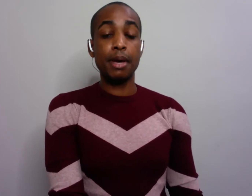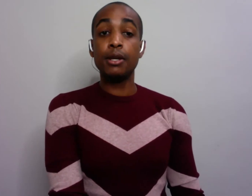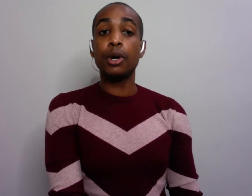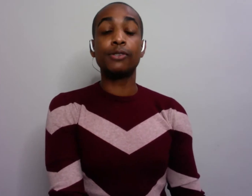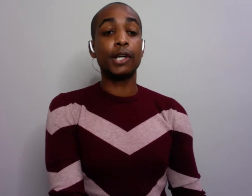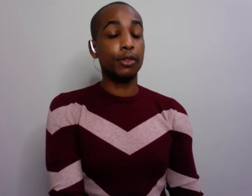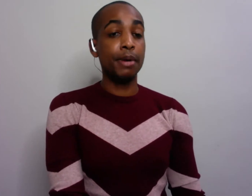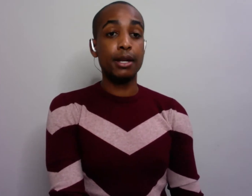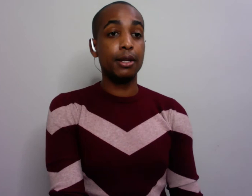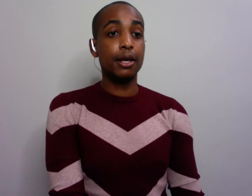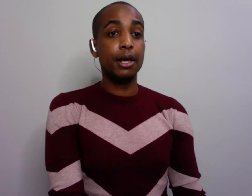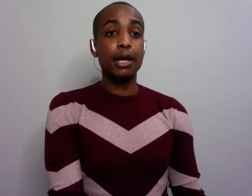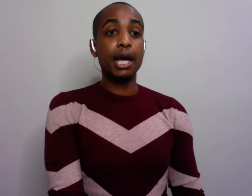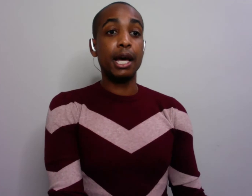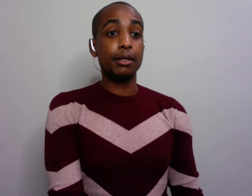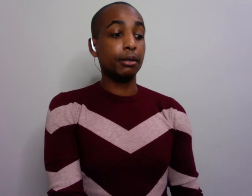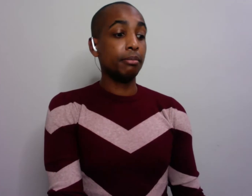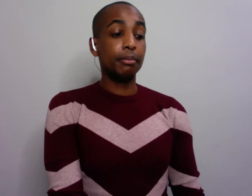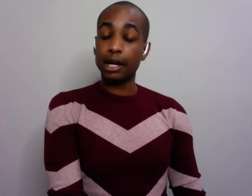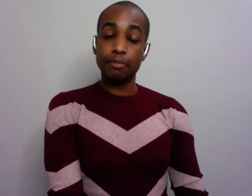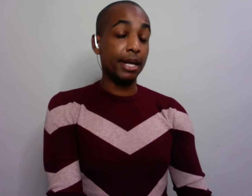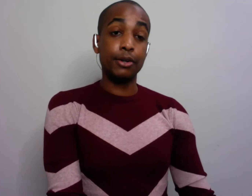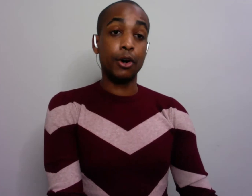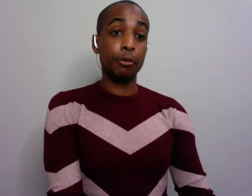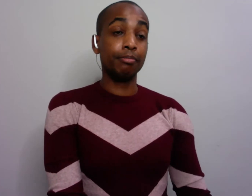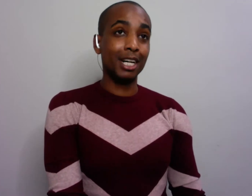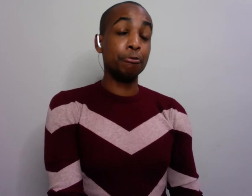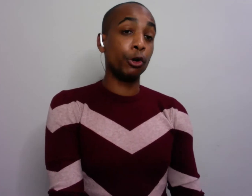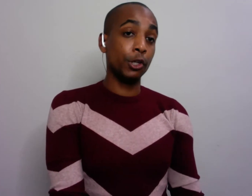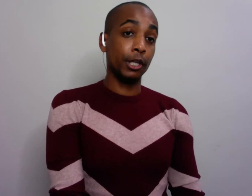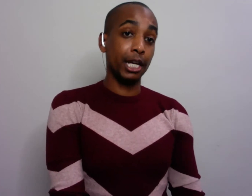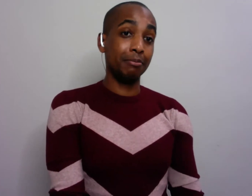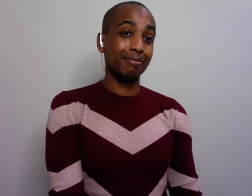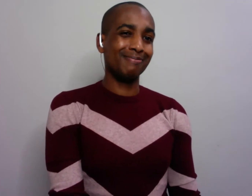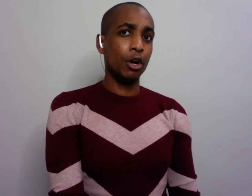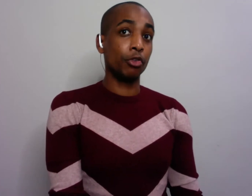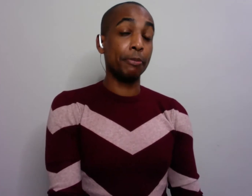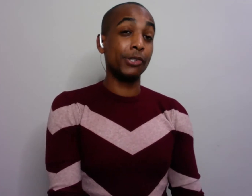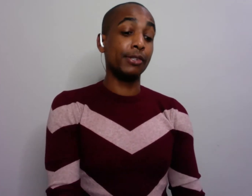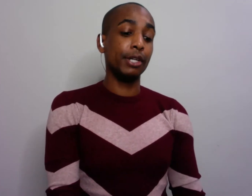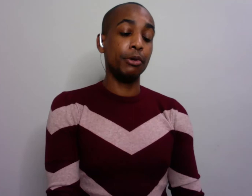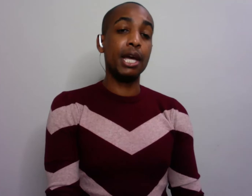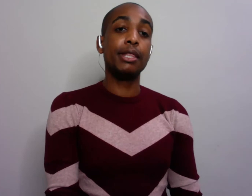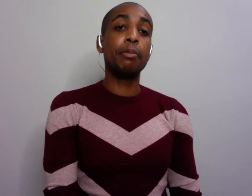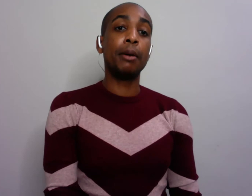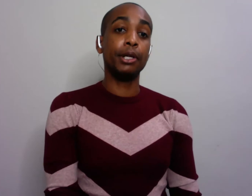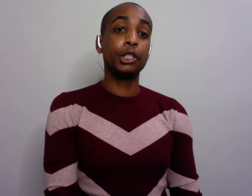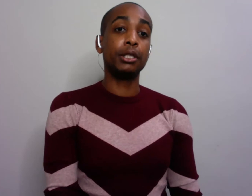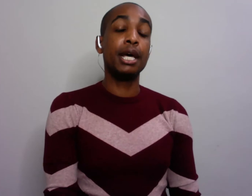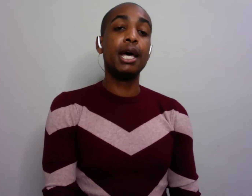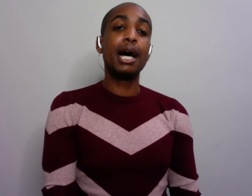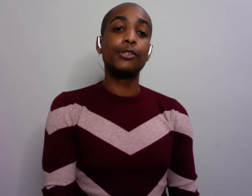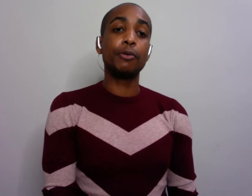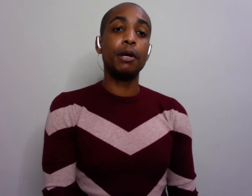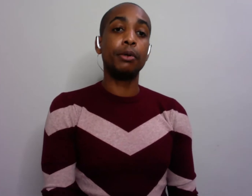predominantly men who have sex with men, and Black men are unfortunately overrepresented within that